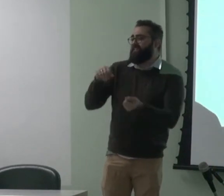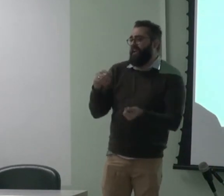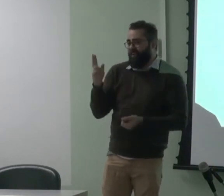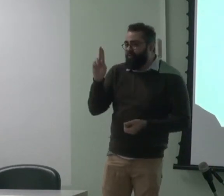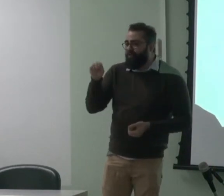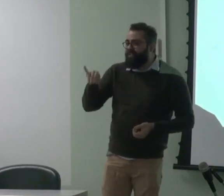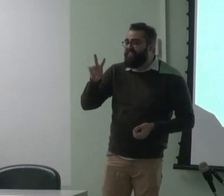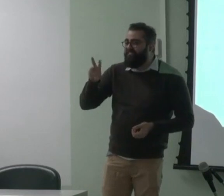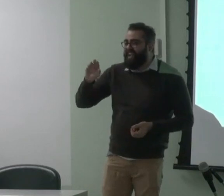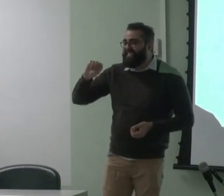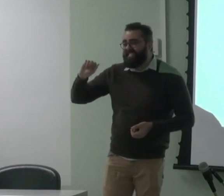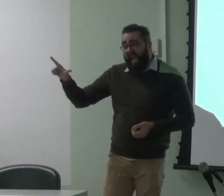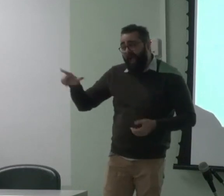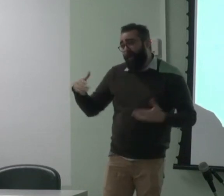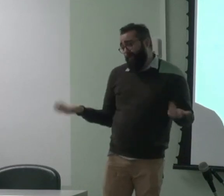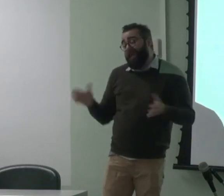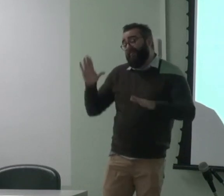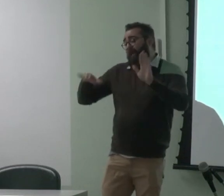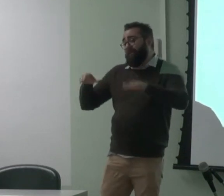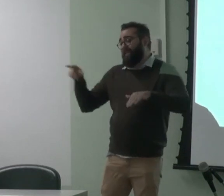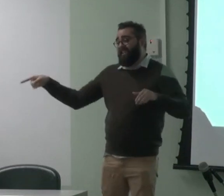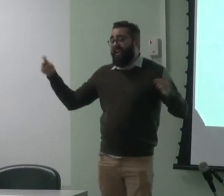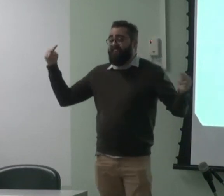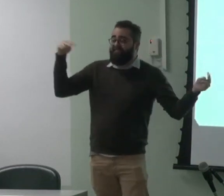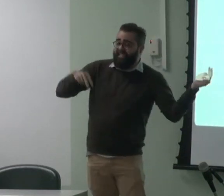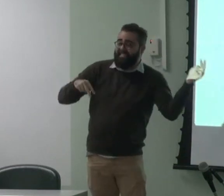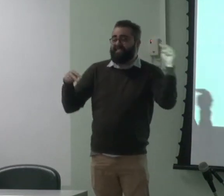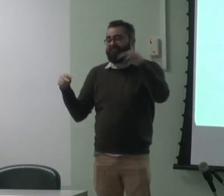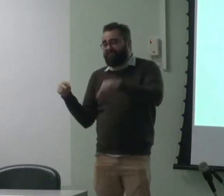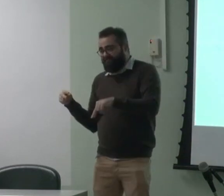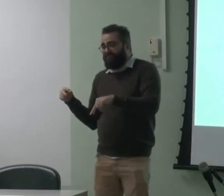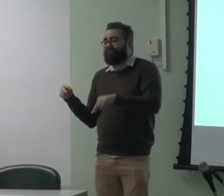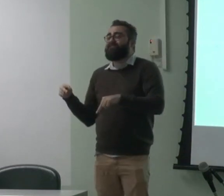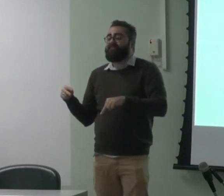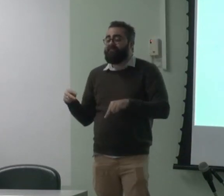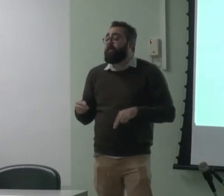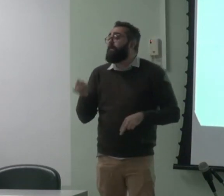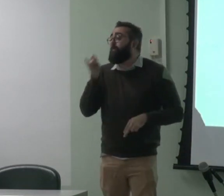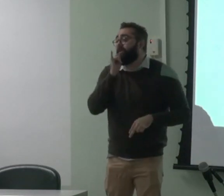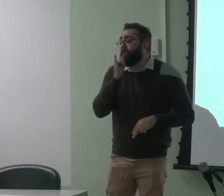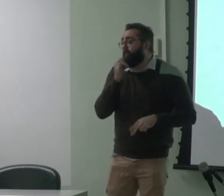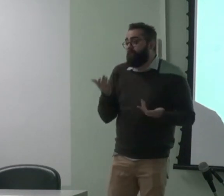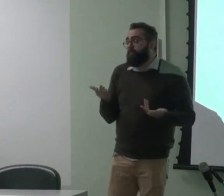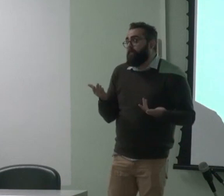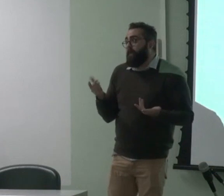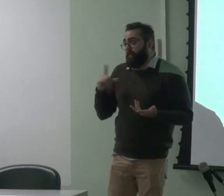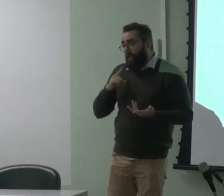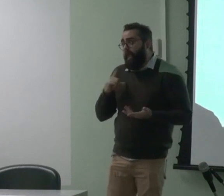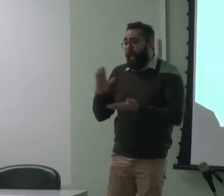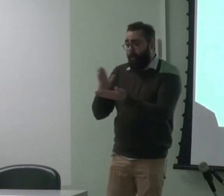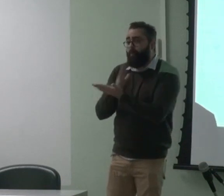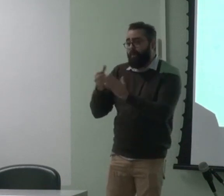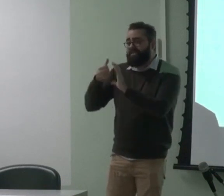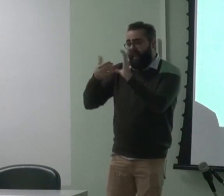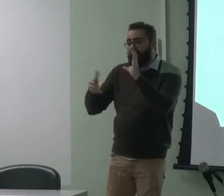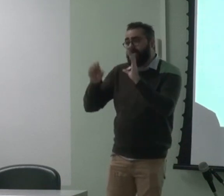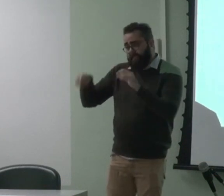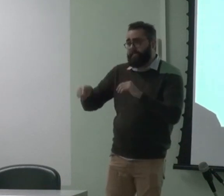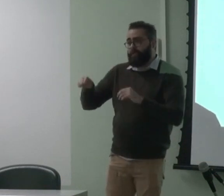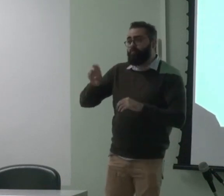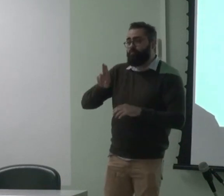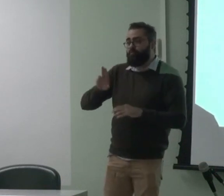about comparative concepts or something like that. So universal really should be taken with